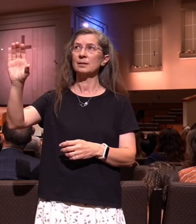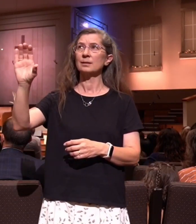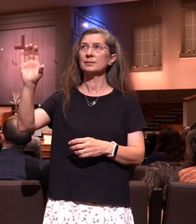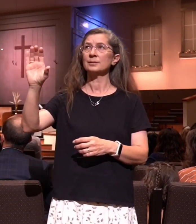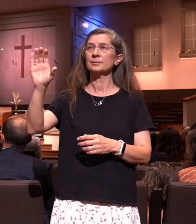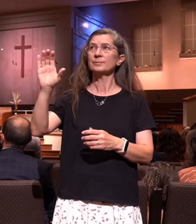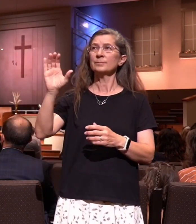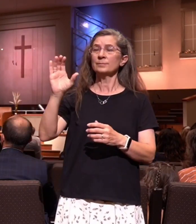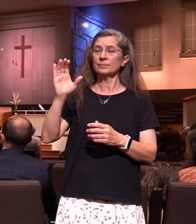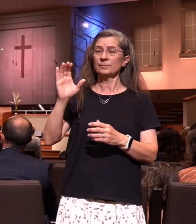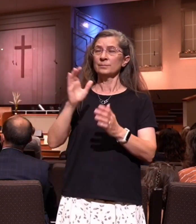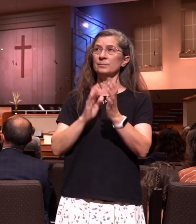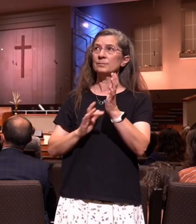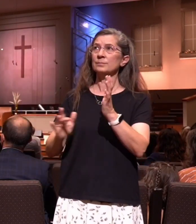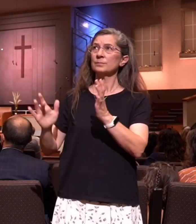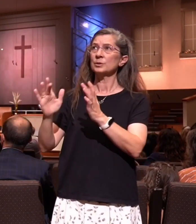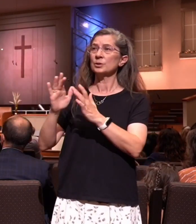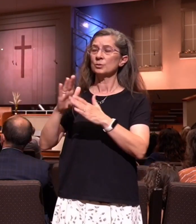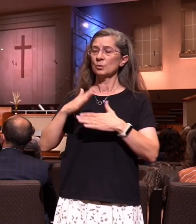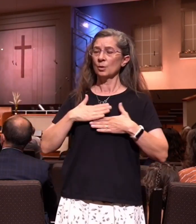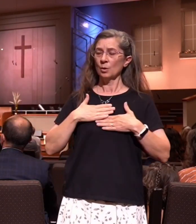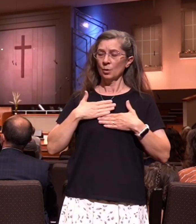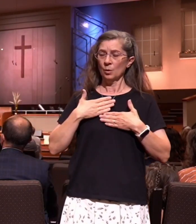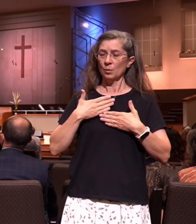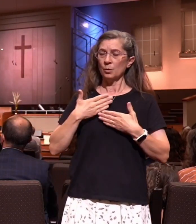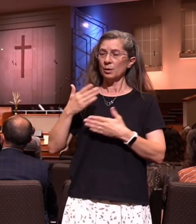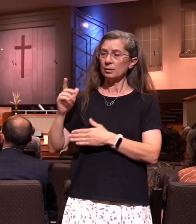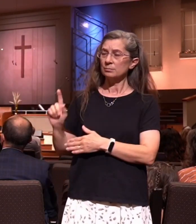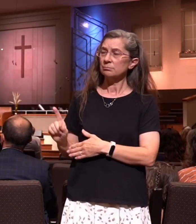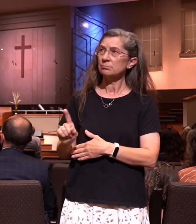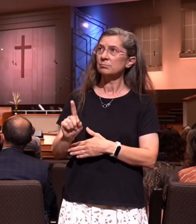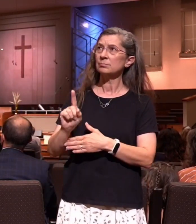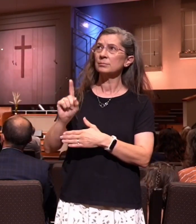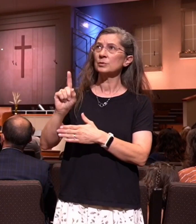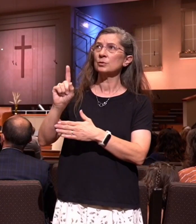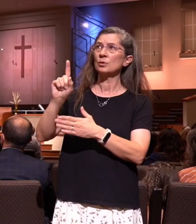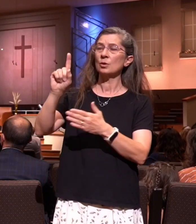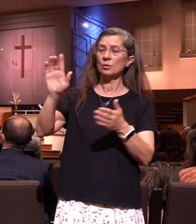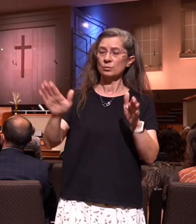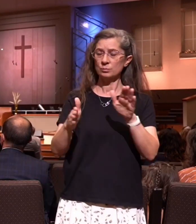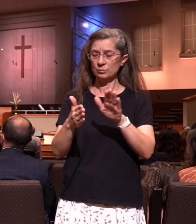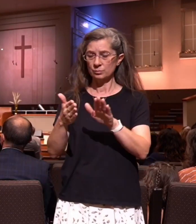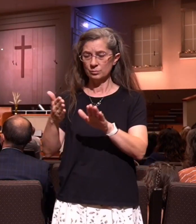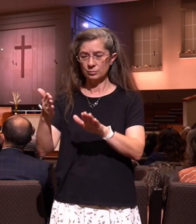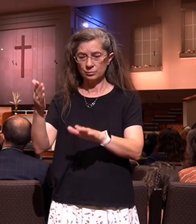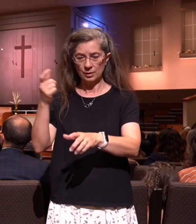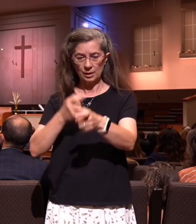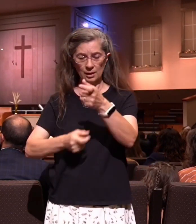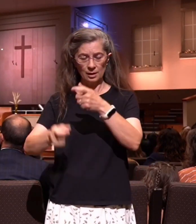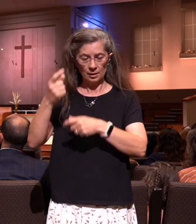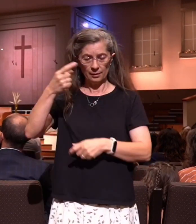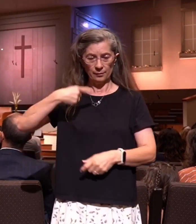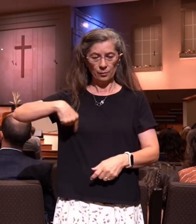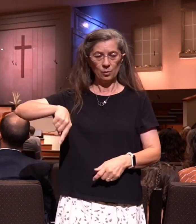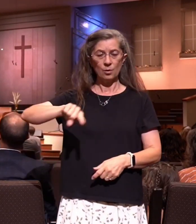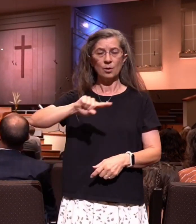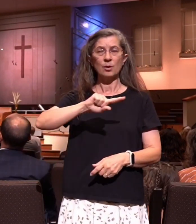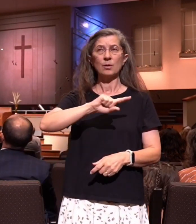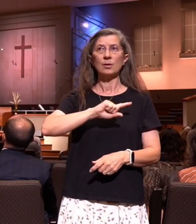all. Without a word, God's heart was heard, for the